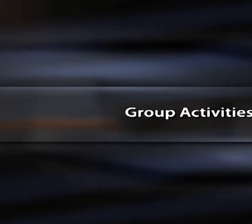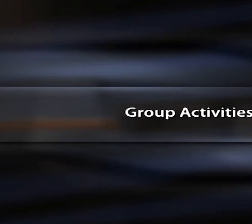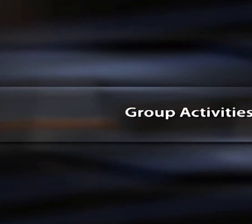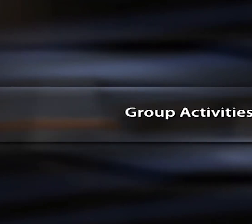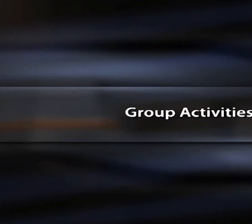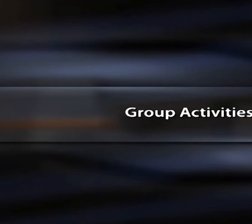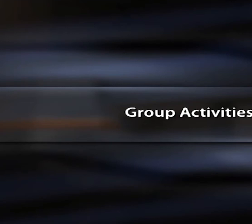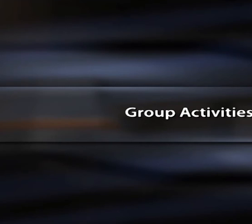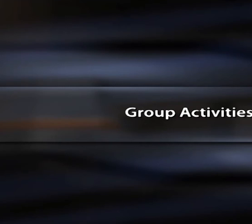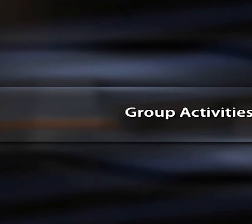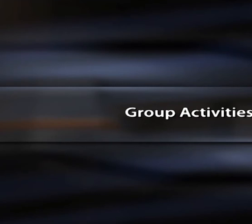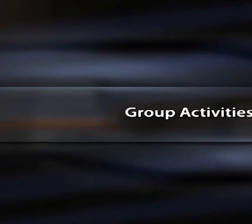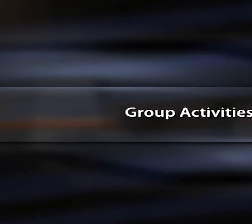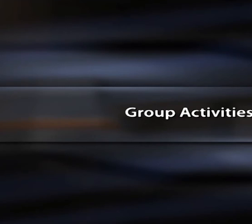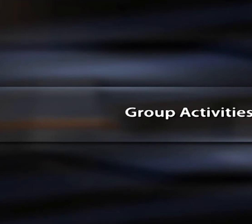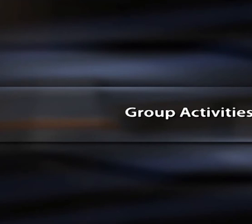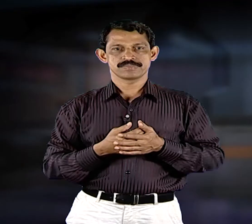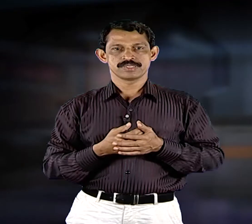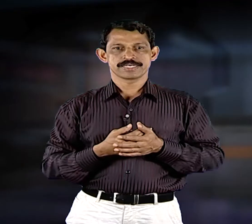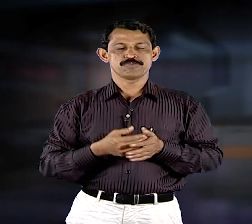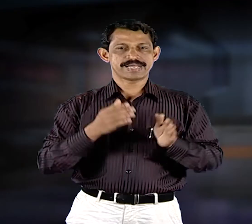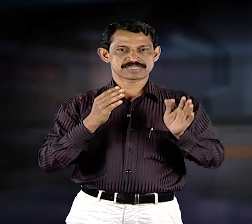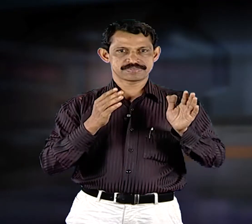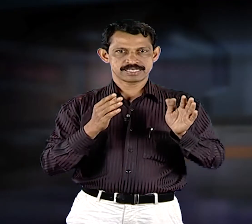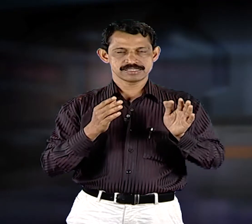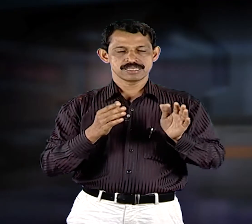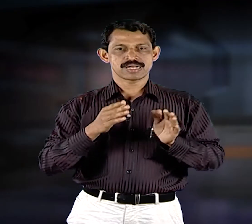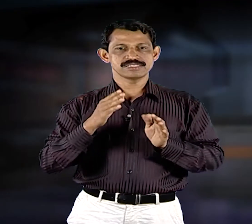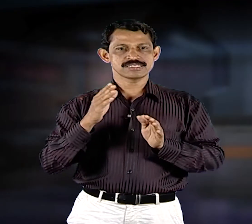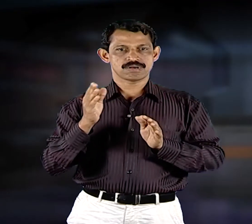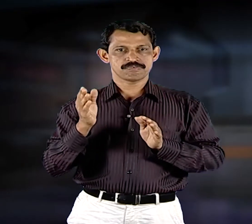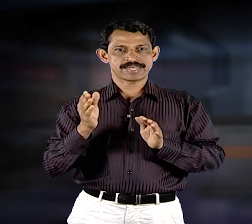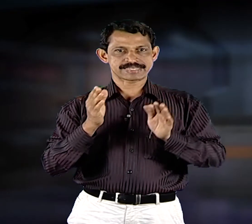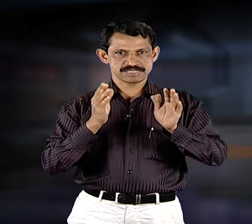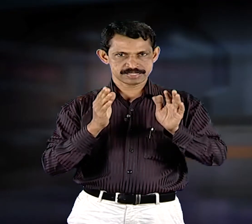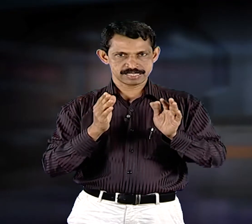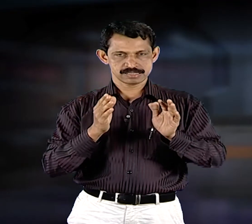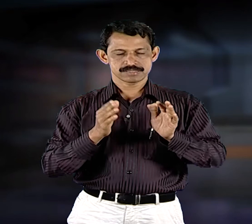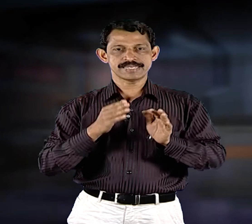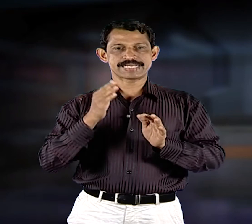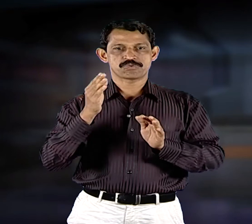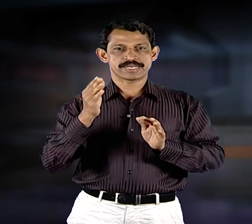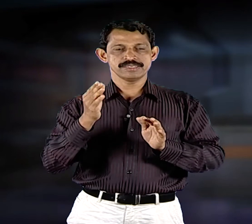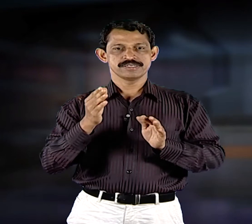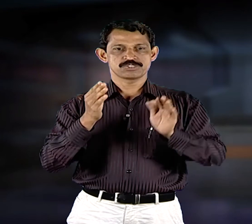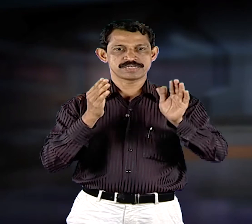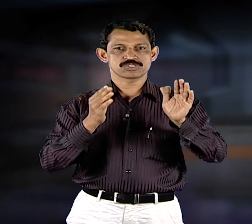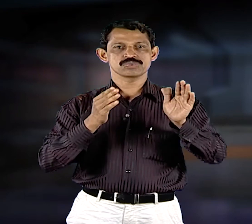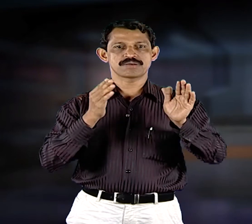Group activities is another method. Group activities consist of activities that require students to